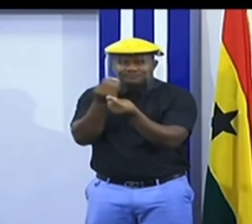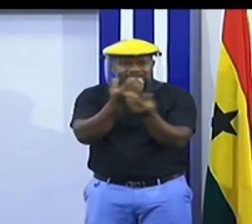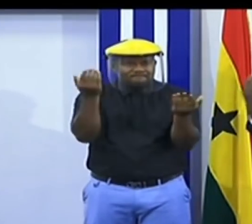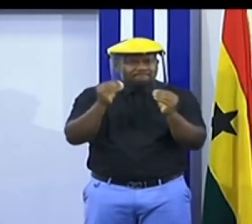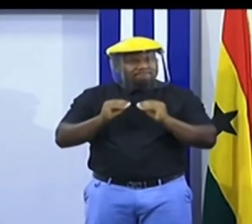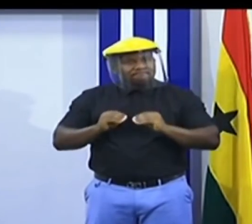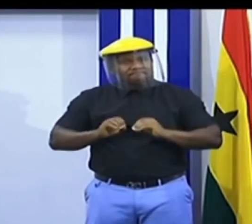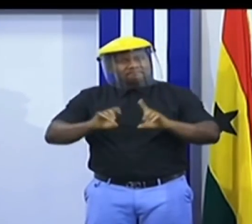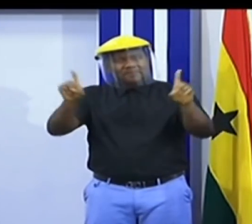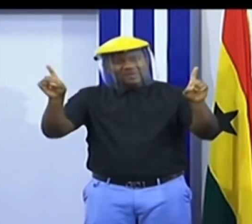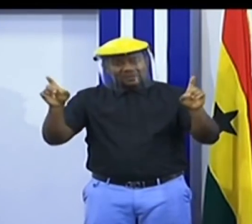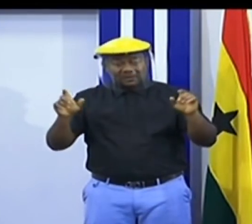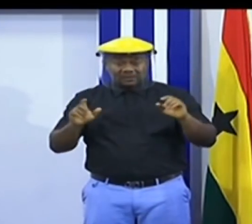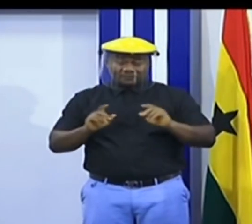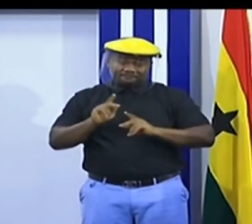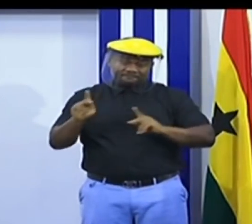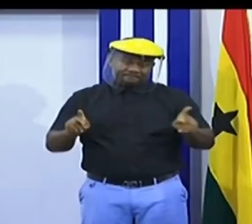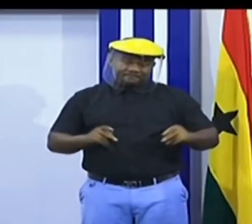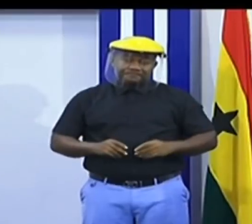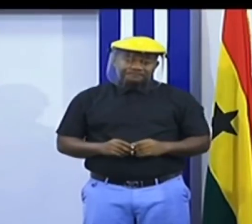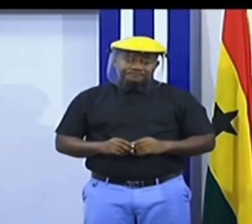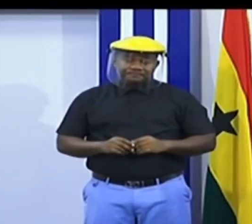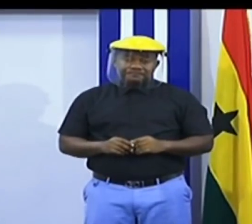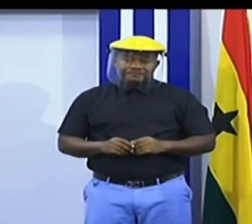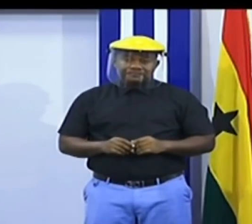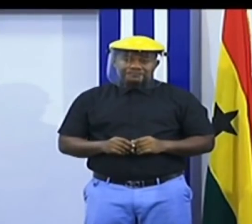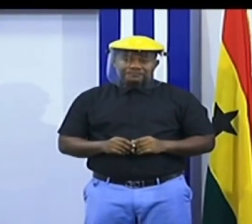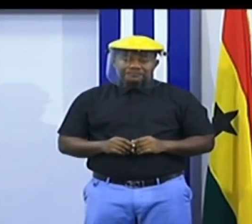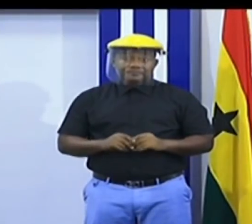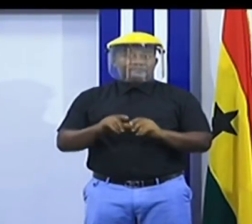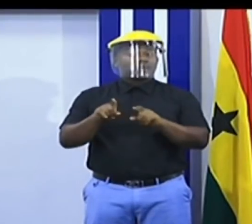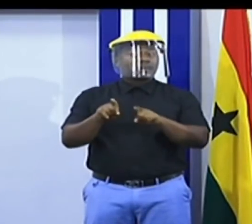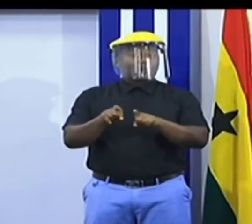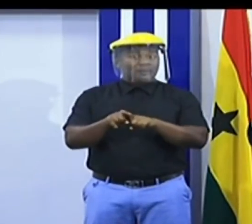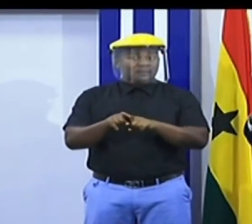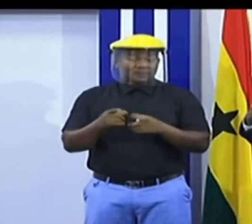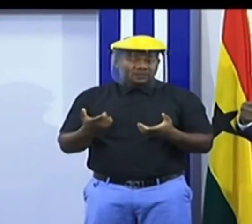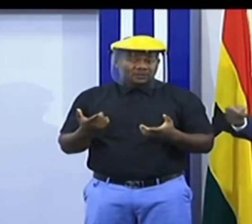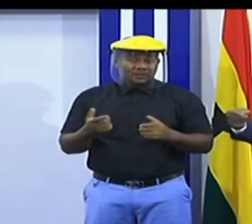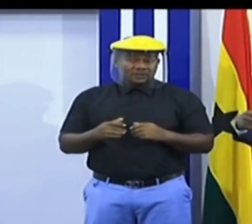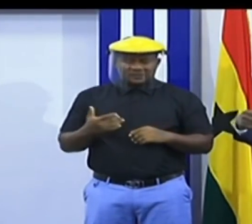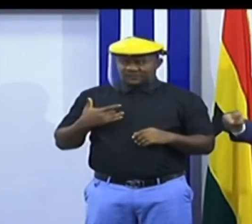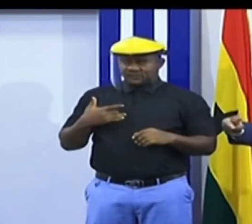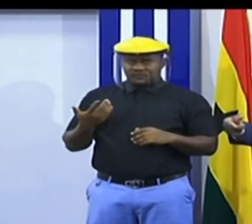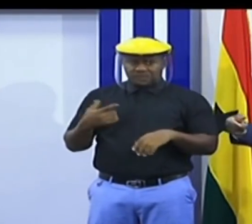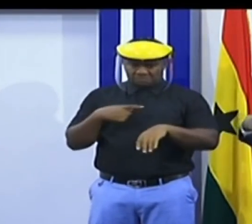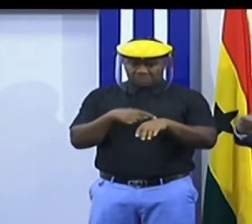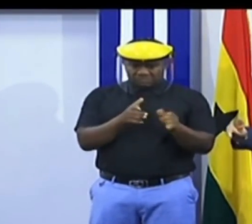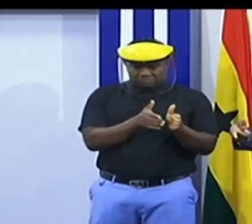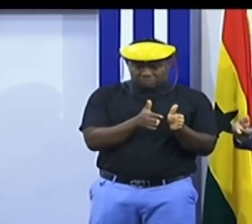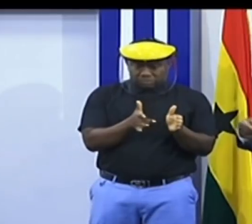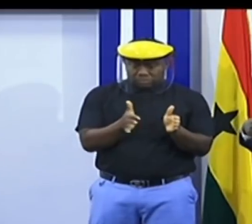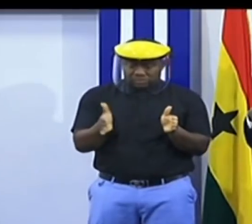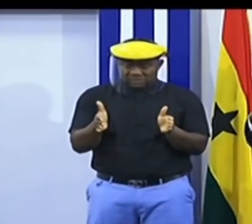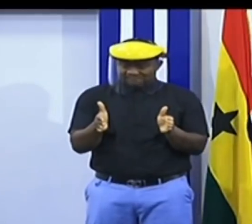conversation and get as many perspectives as possible. Also to mention that it is not as though there are some specific timelines ahead of us to do